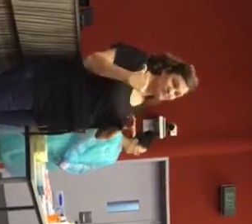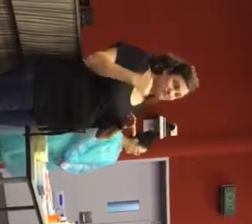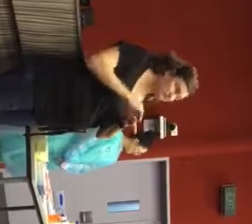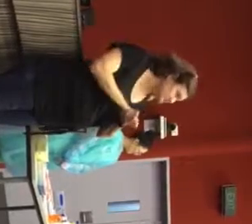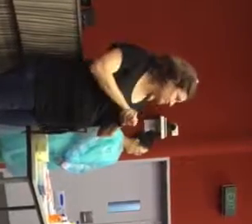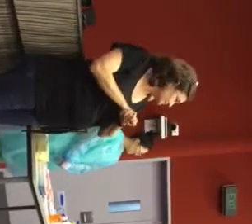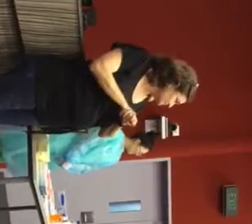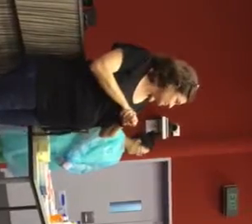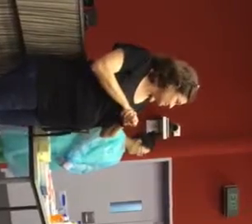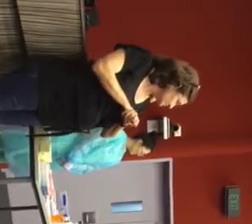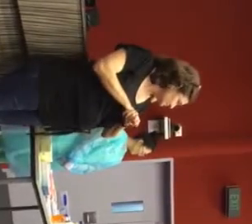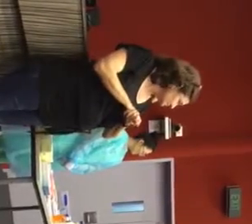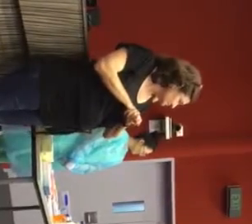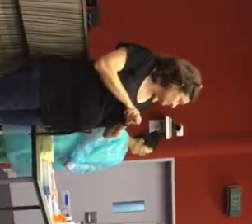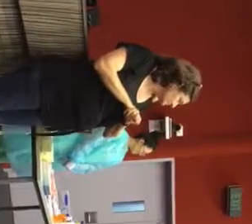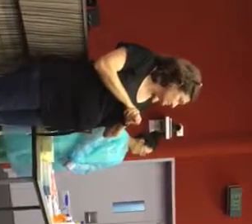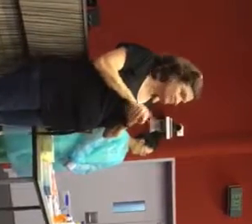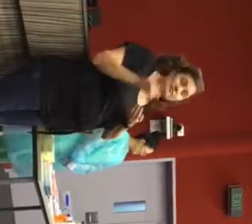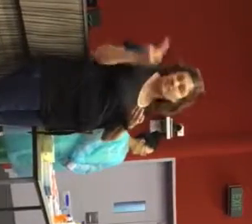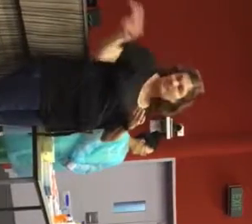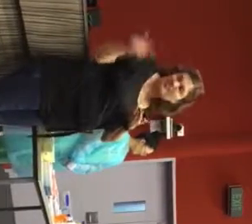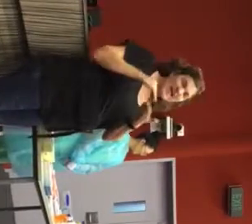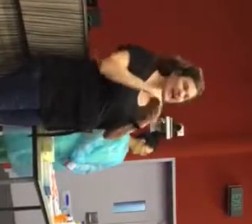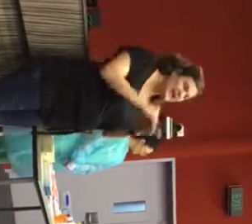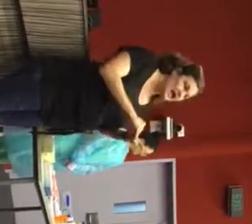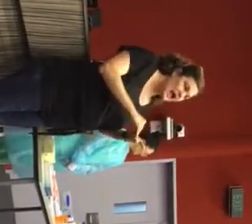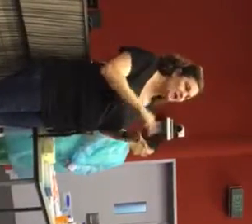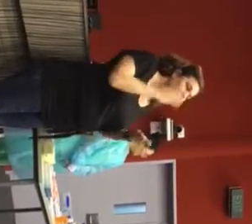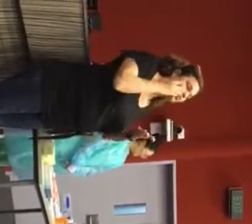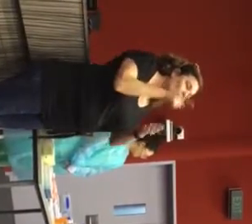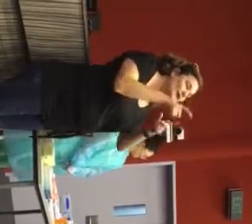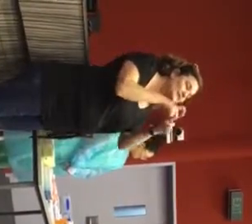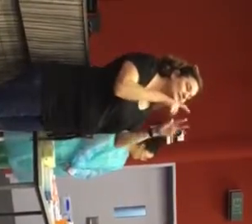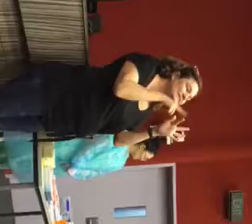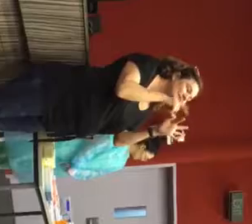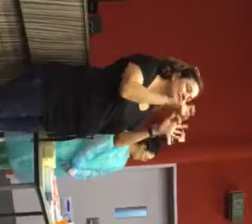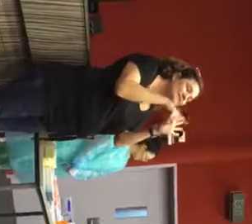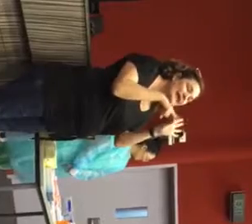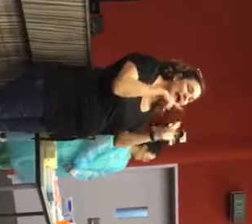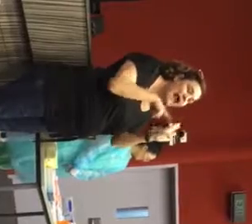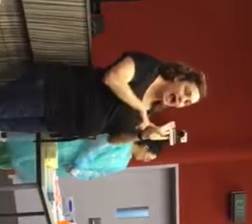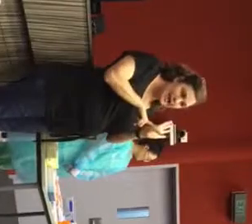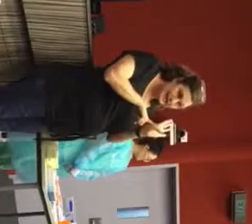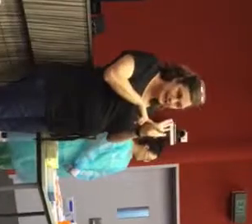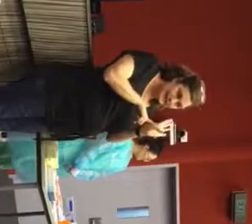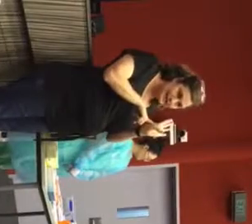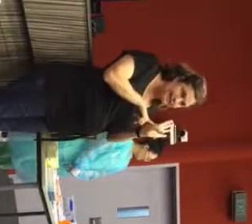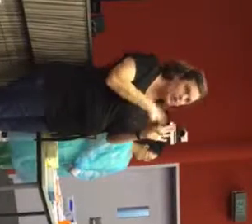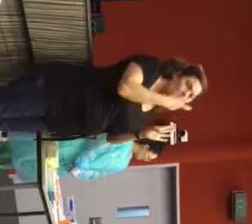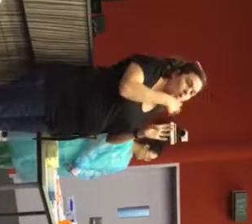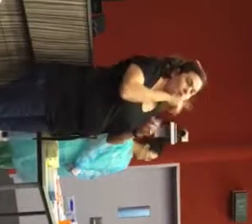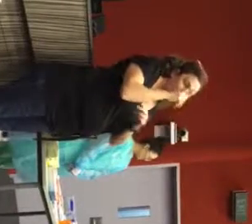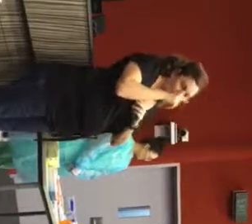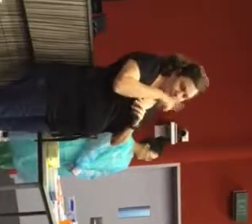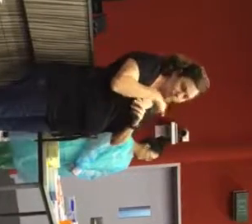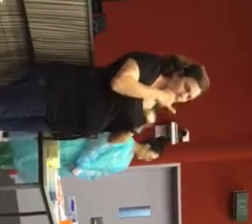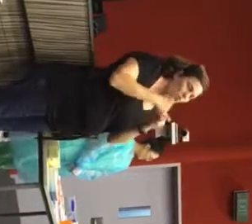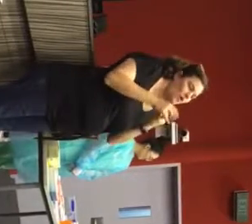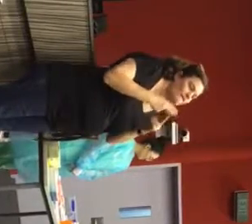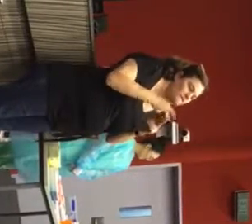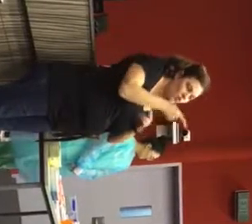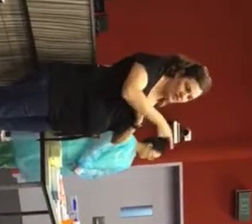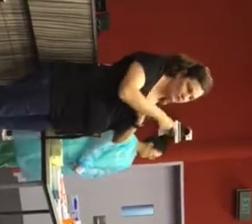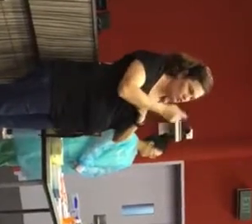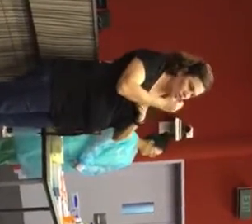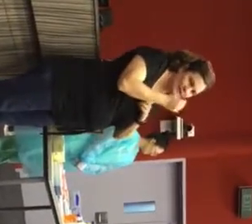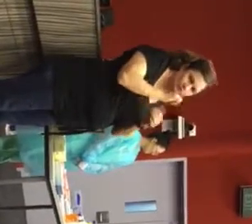fluoride helps as far as decay is concerned, and that is a problem with the elderly because they're more susceptible to decay because of diet, the inability